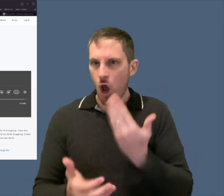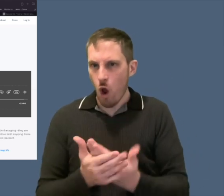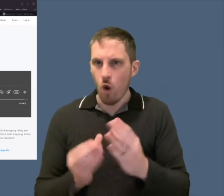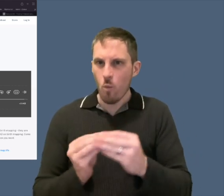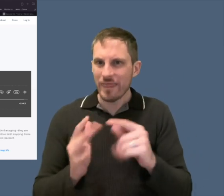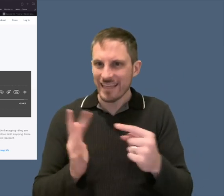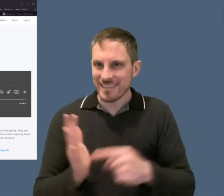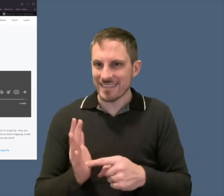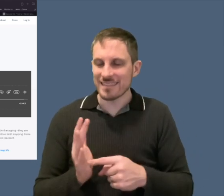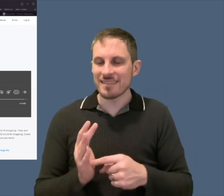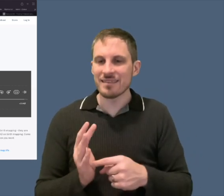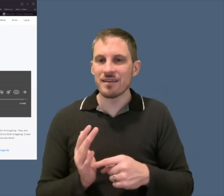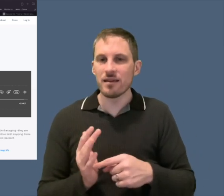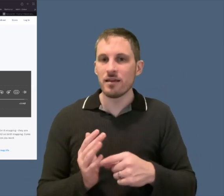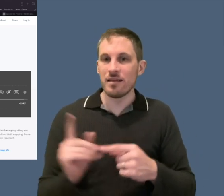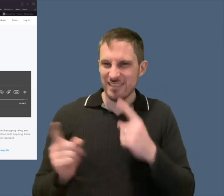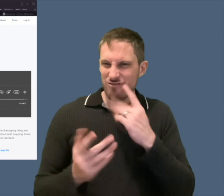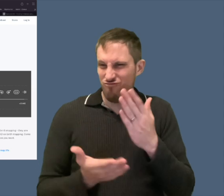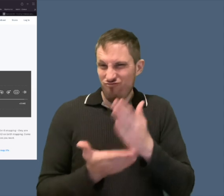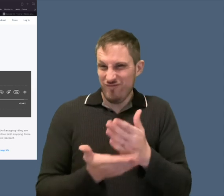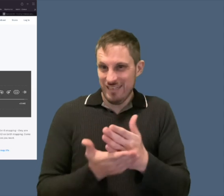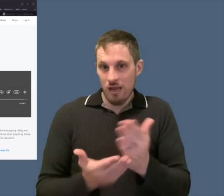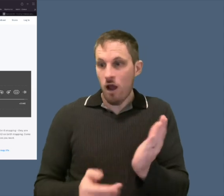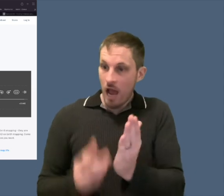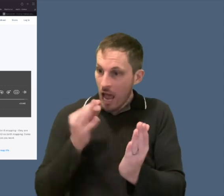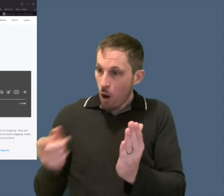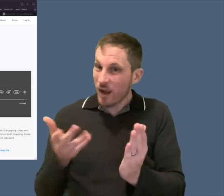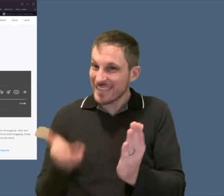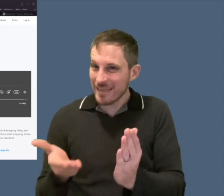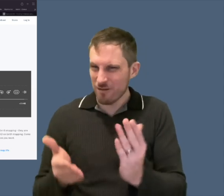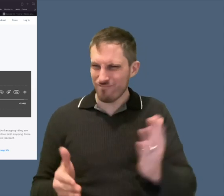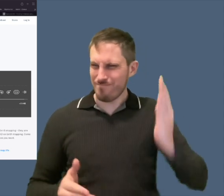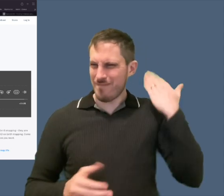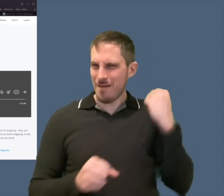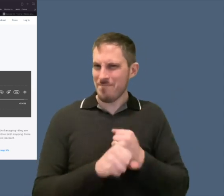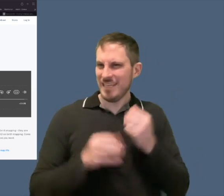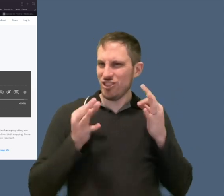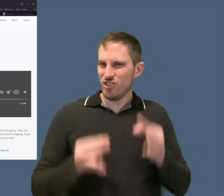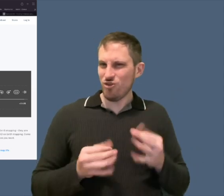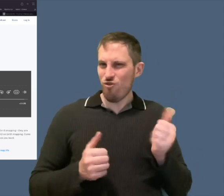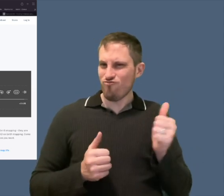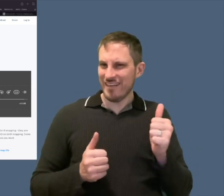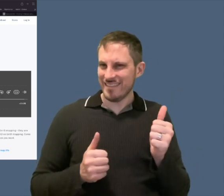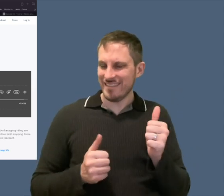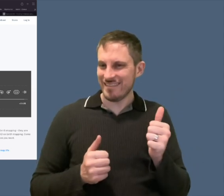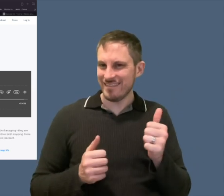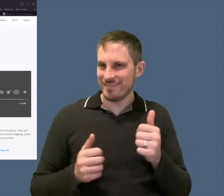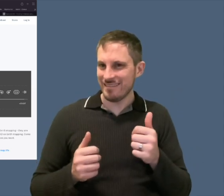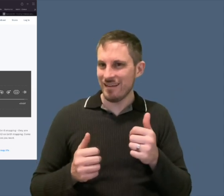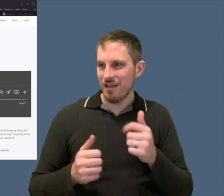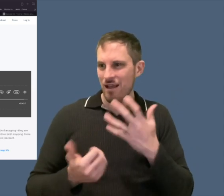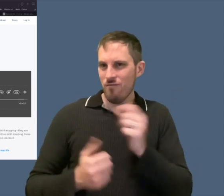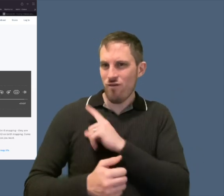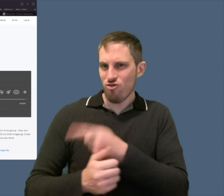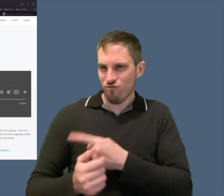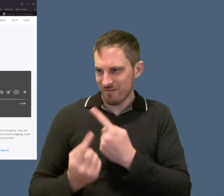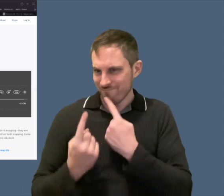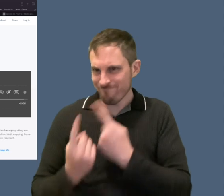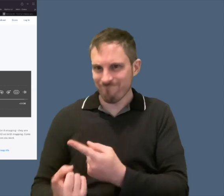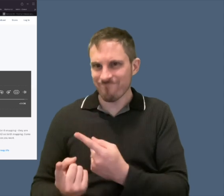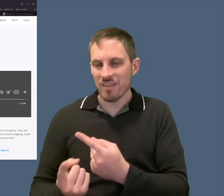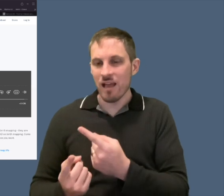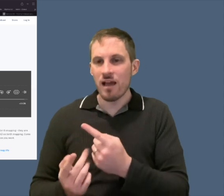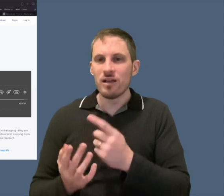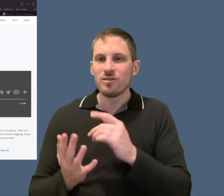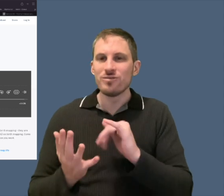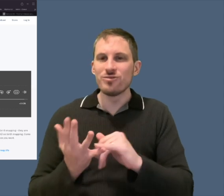in the state of mind. Because the decision's been made by her, right? Exactly. Like, she's made the decision to have it. When you've made up your mind,